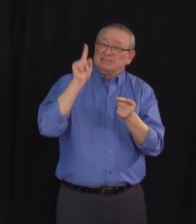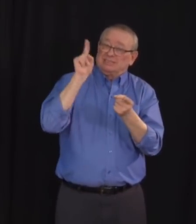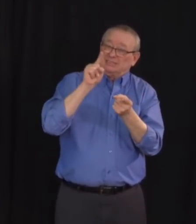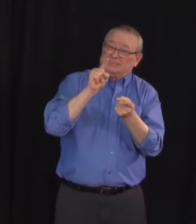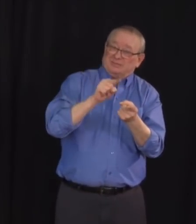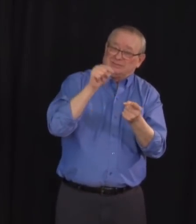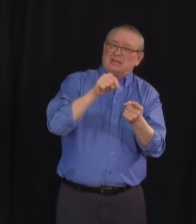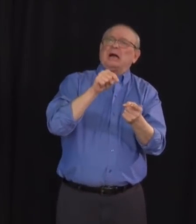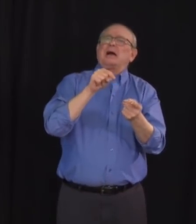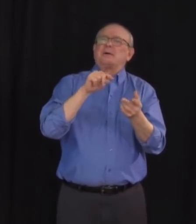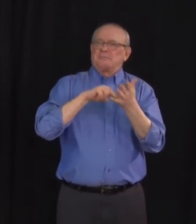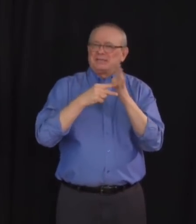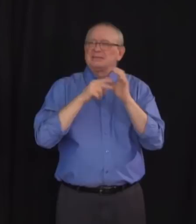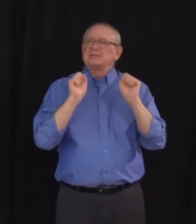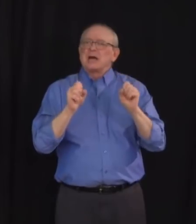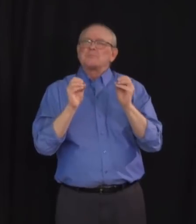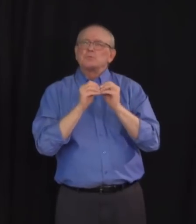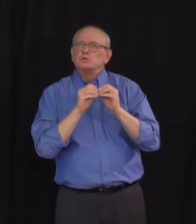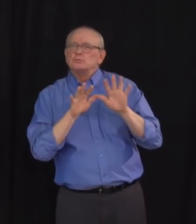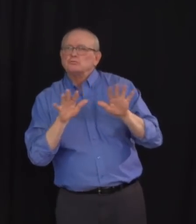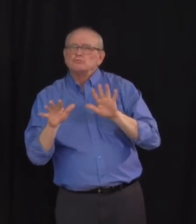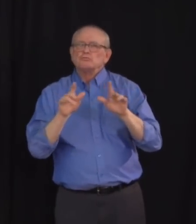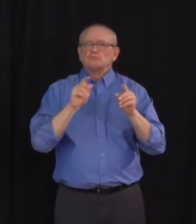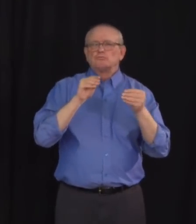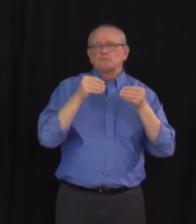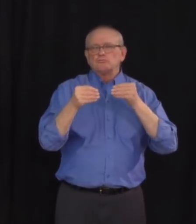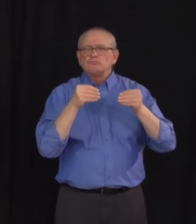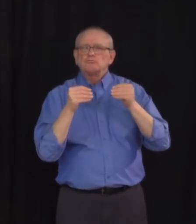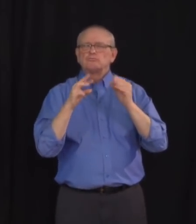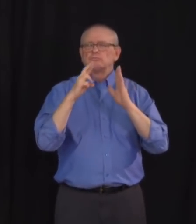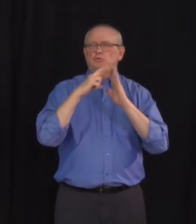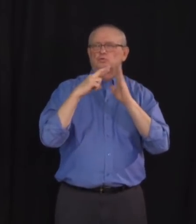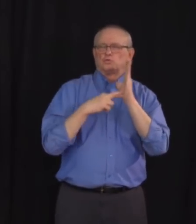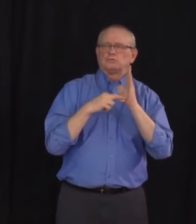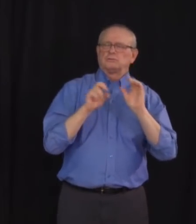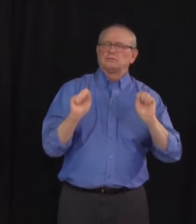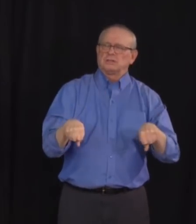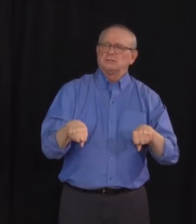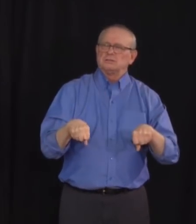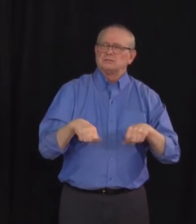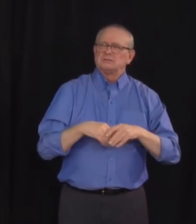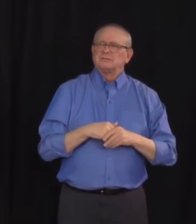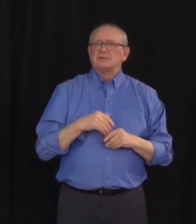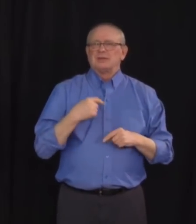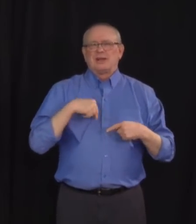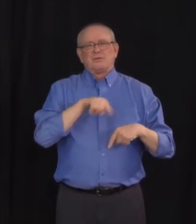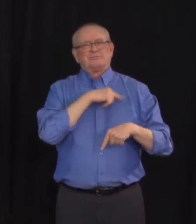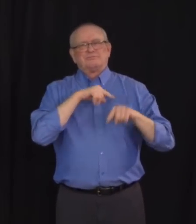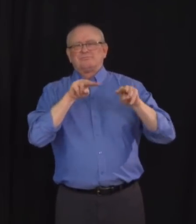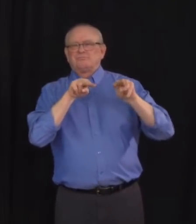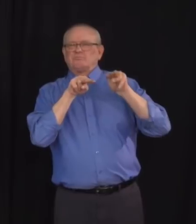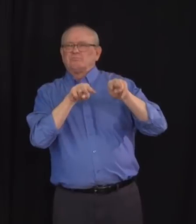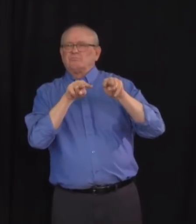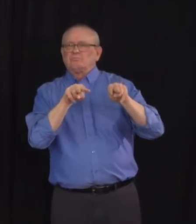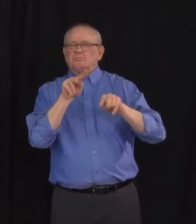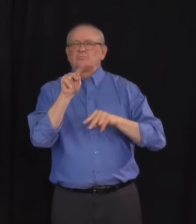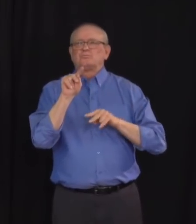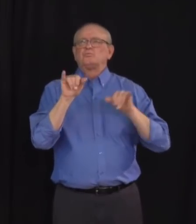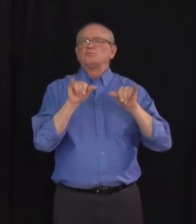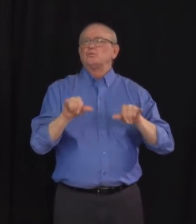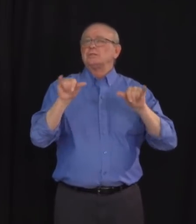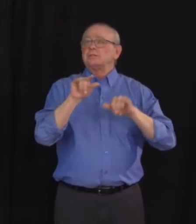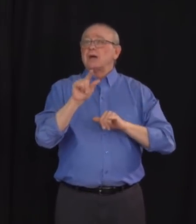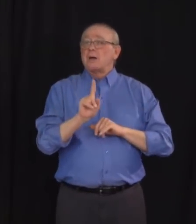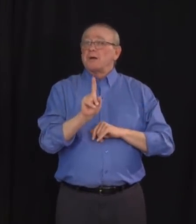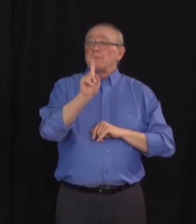metrics, again, it's really important that we're looking at the context of what trends we're seeing, and at the moment, the trends continue to be